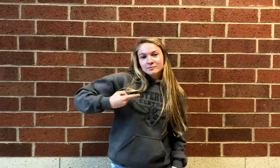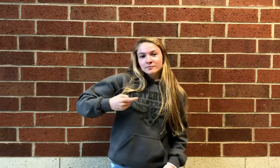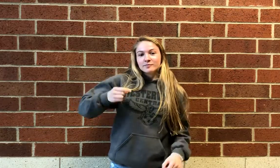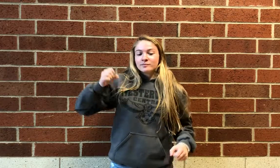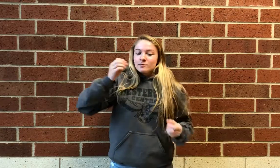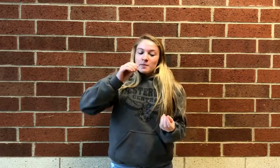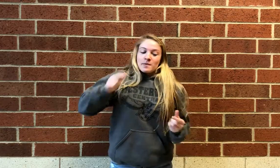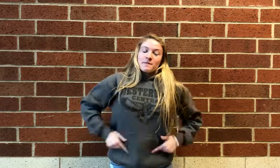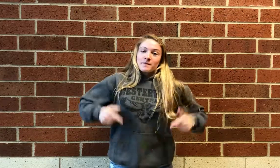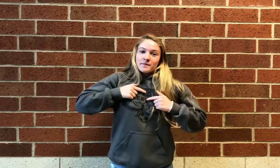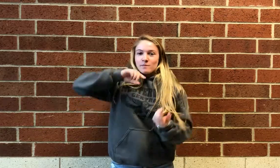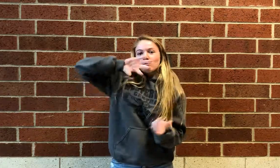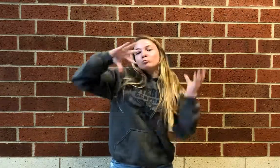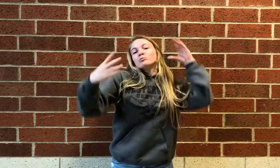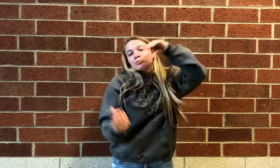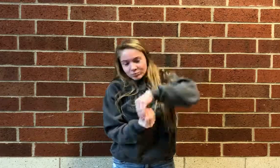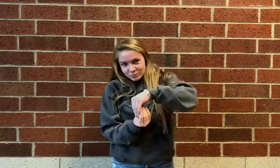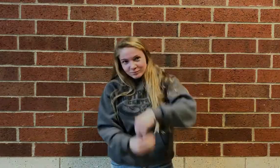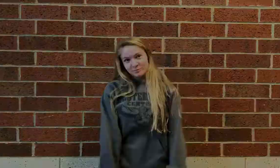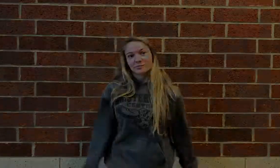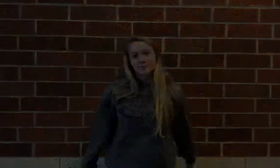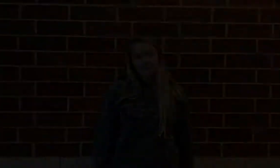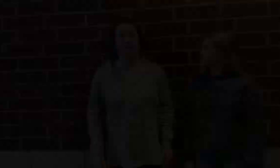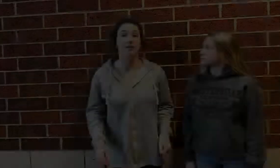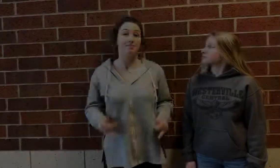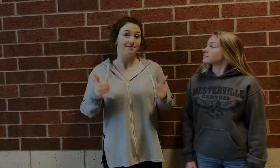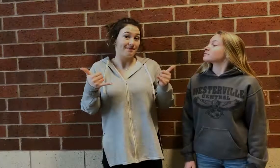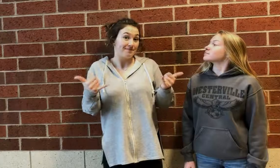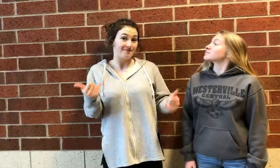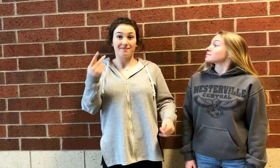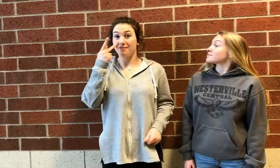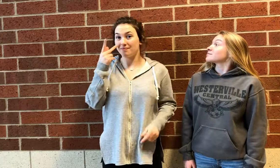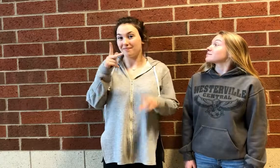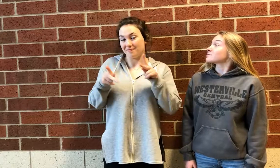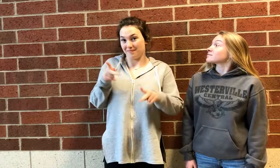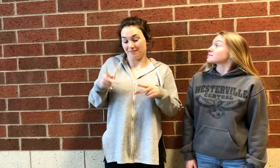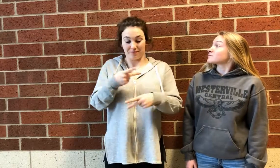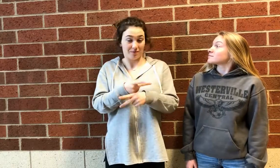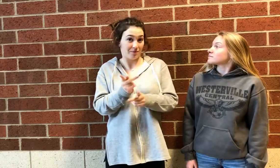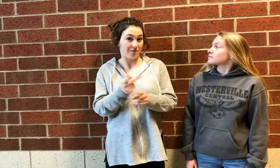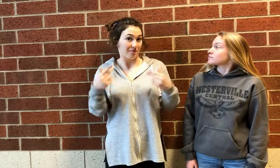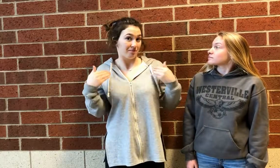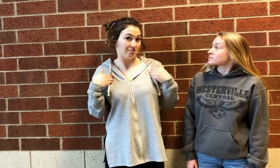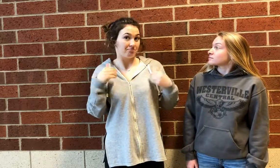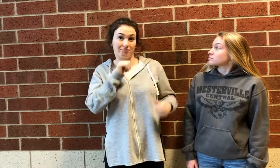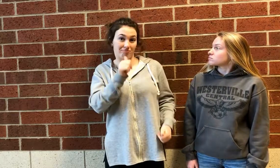alarm, it would be life-changing. Now, let's take a look at the people who have been living without our